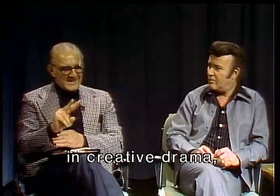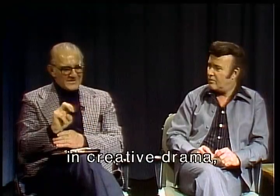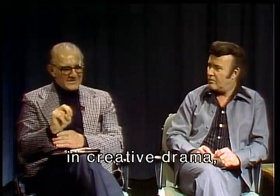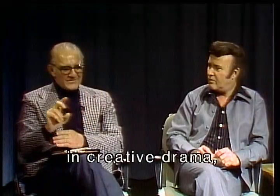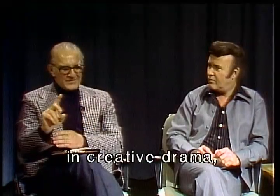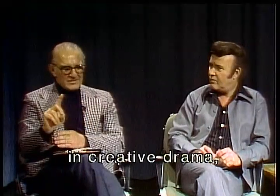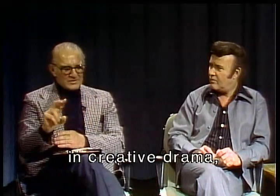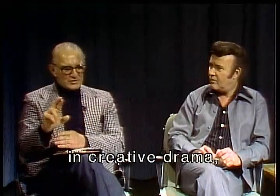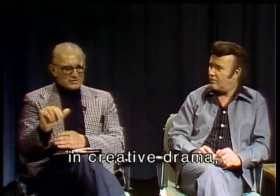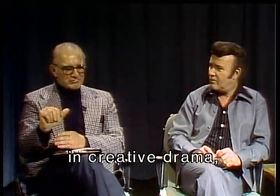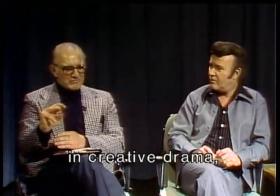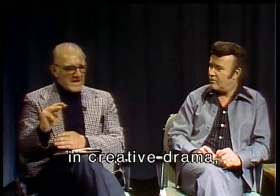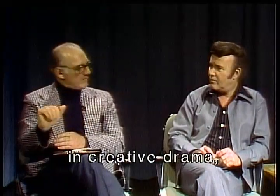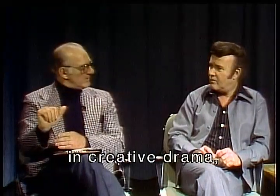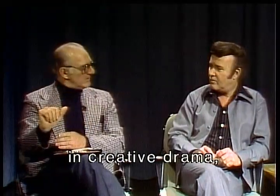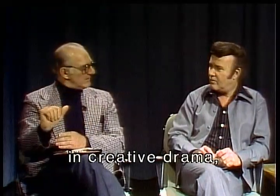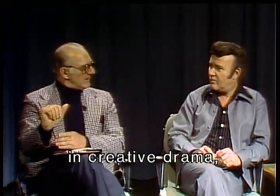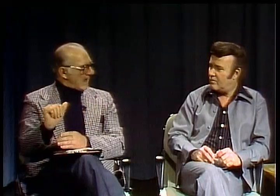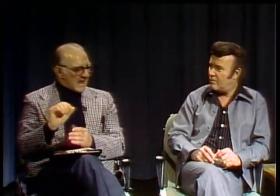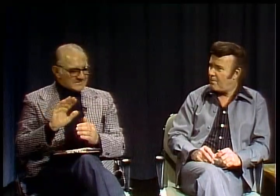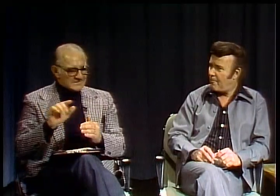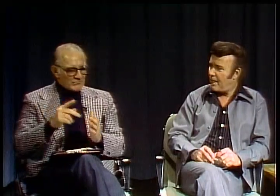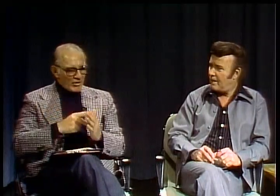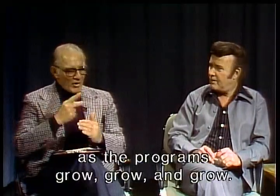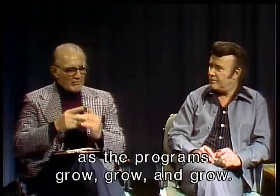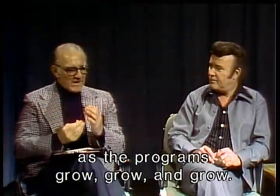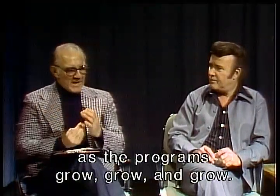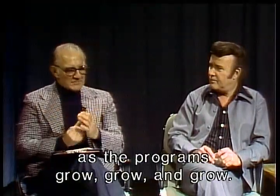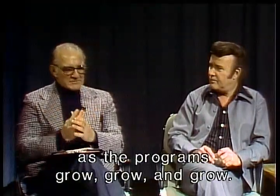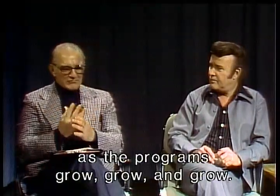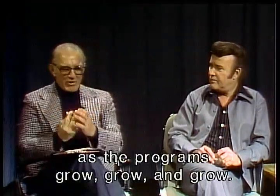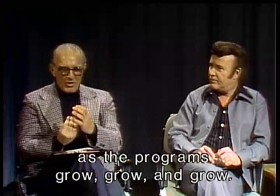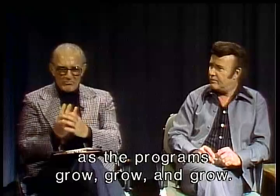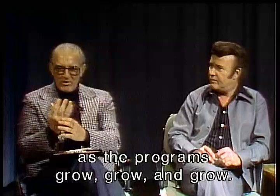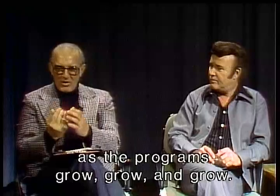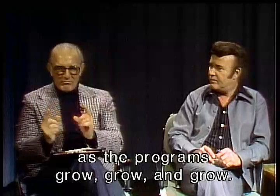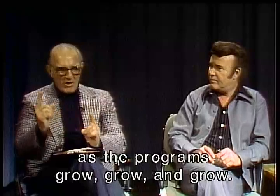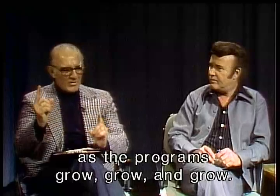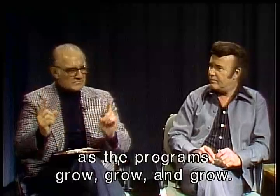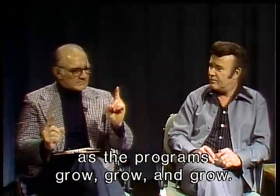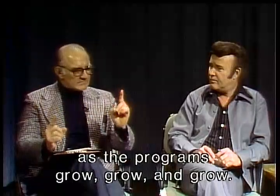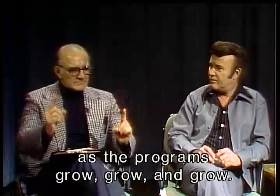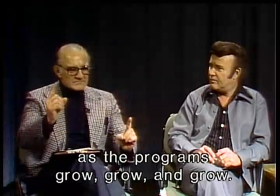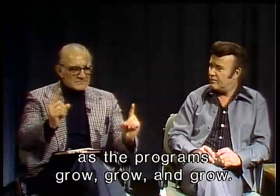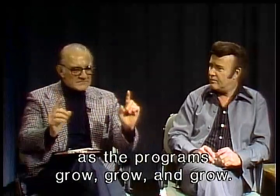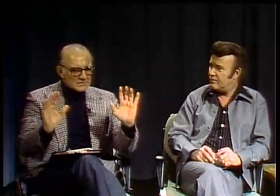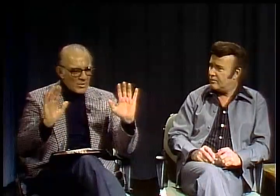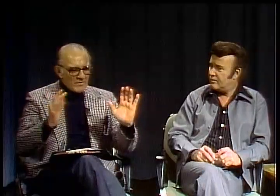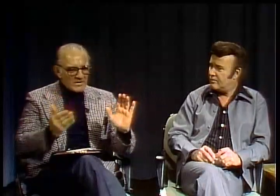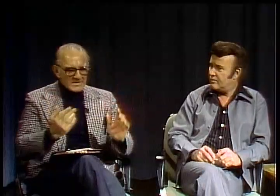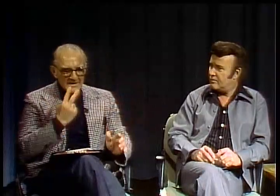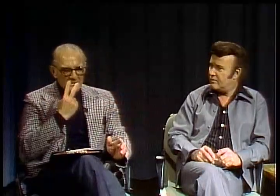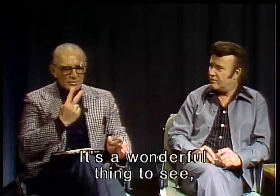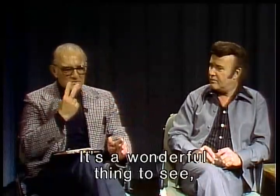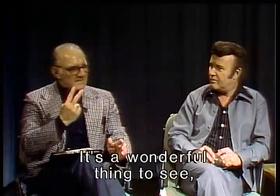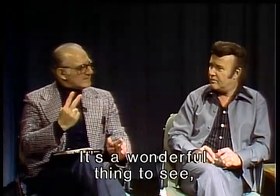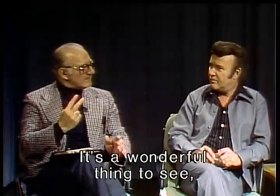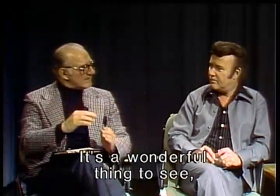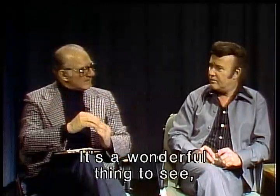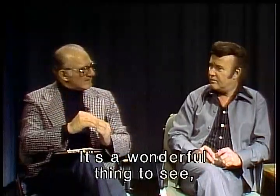creative drama as the programs grow. Wonderful thing to see, leading